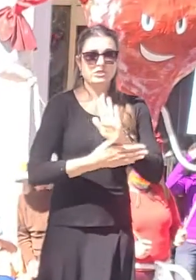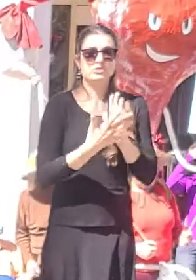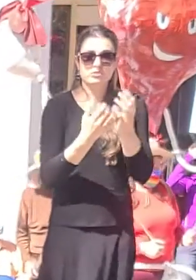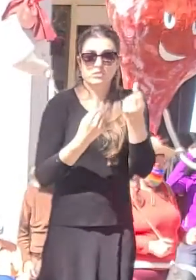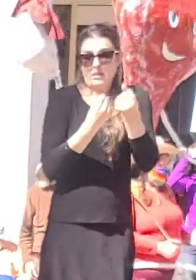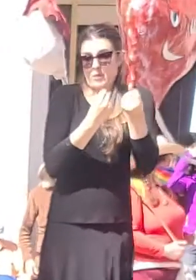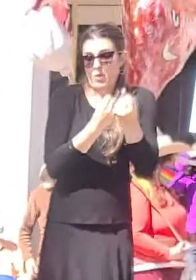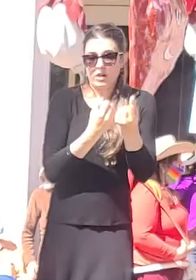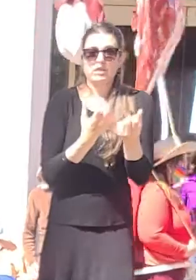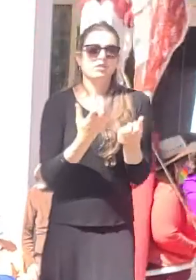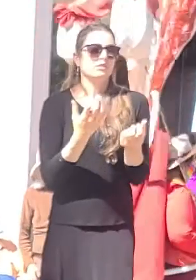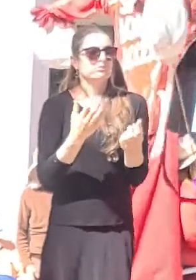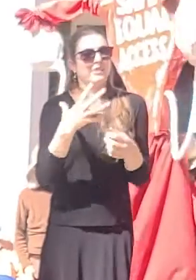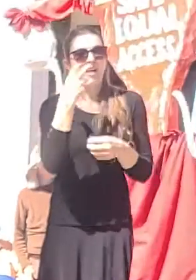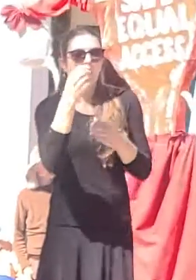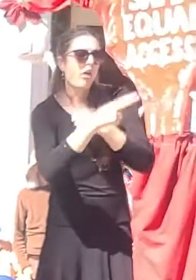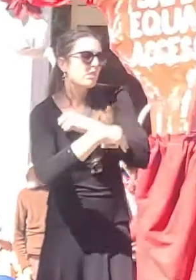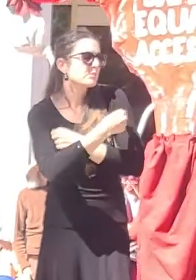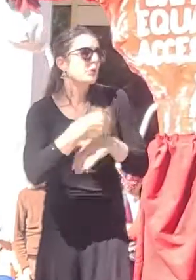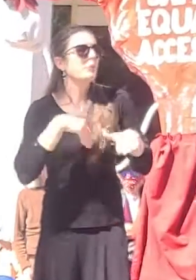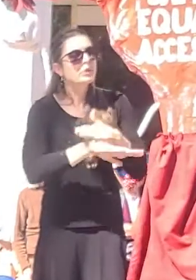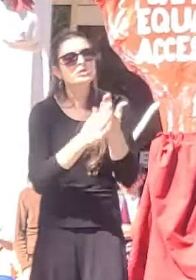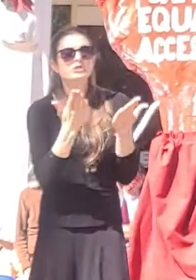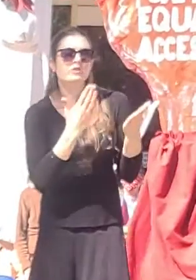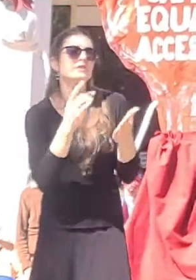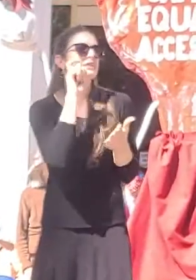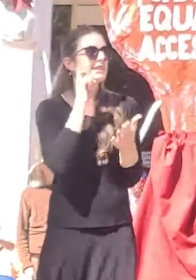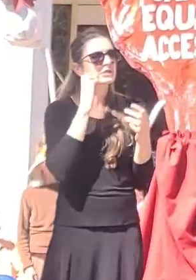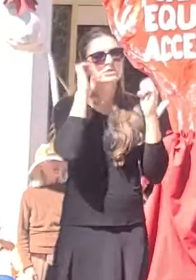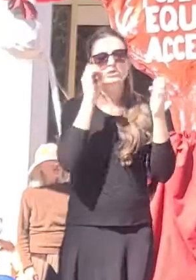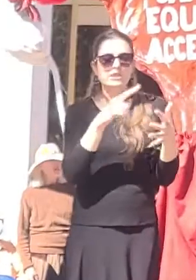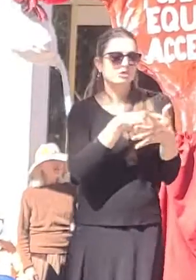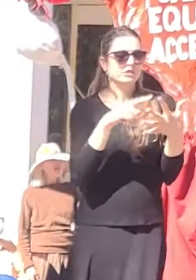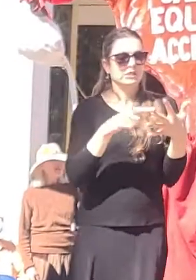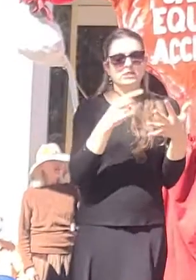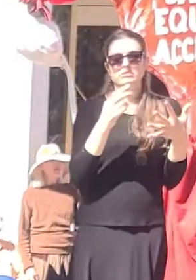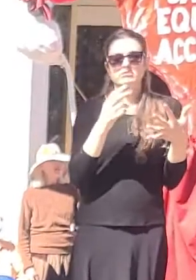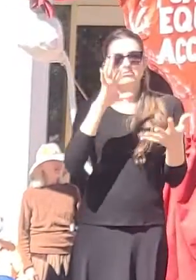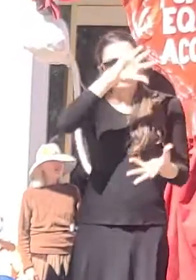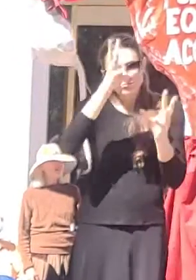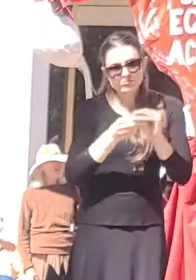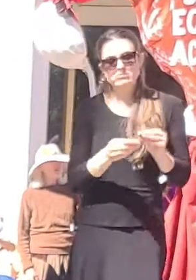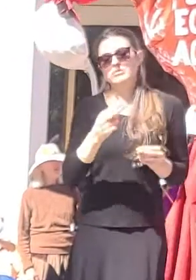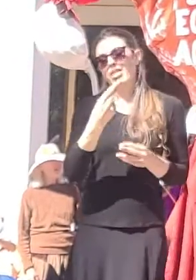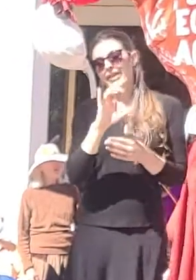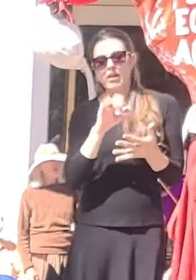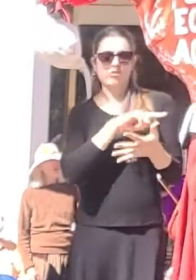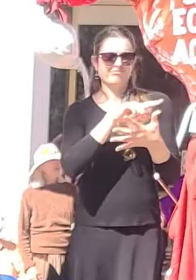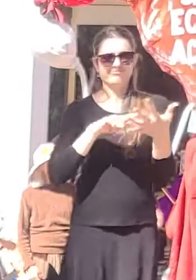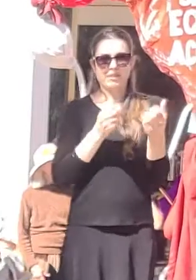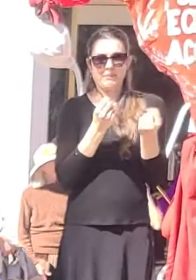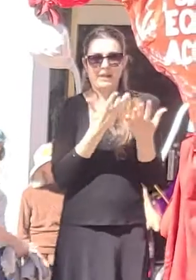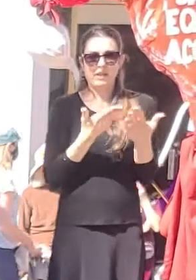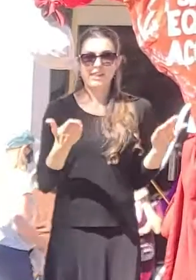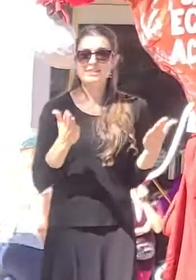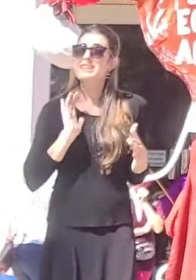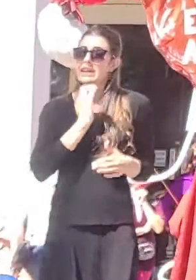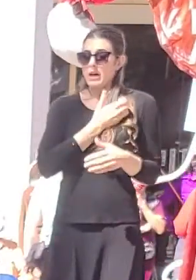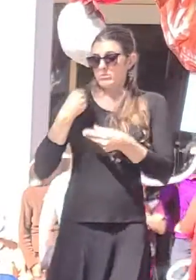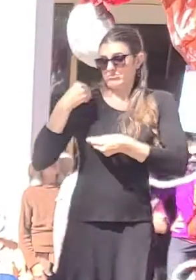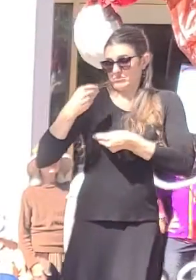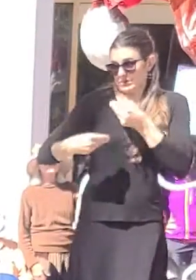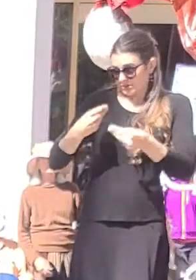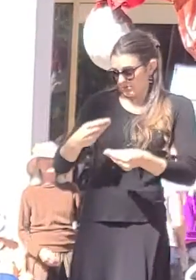care, out-of-hospital birth services, sex education, and comprehensive health care. Our ancestors have always had the ability to